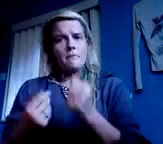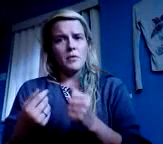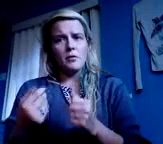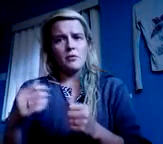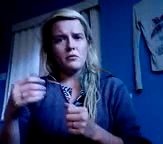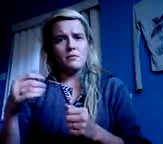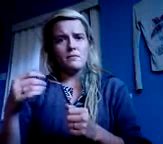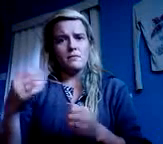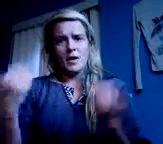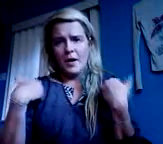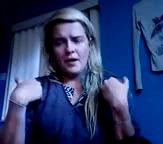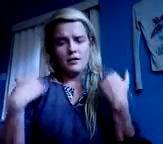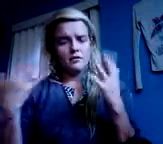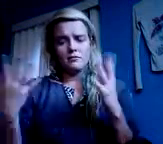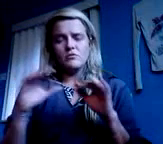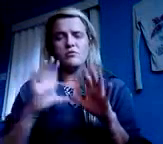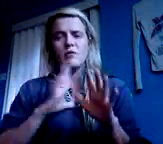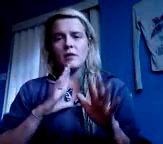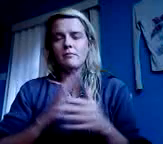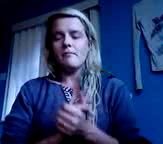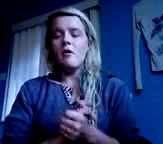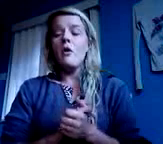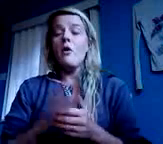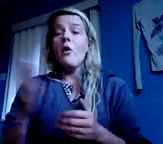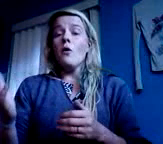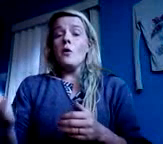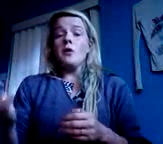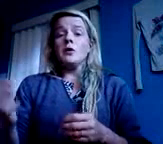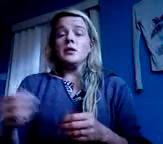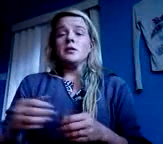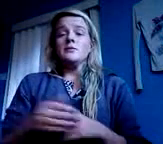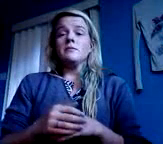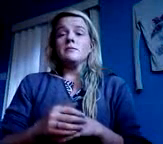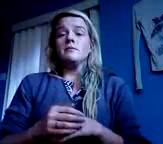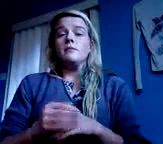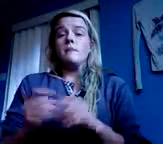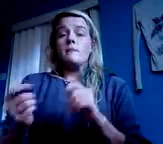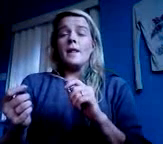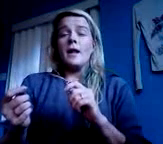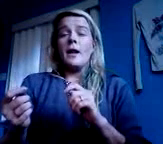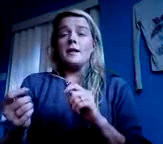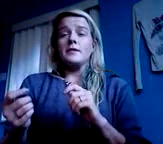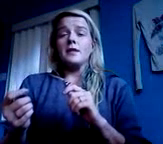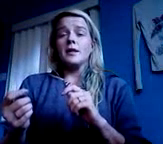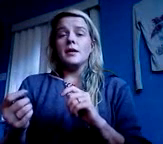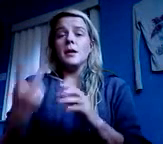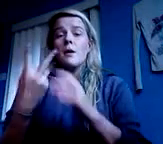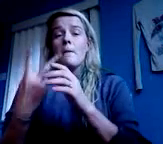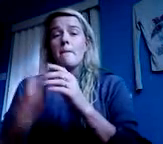So we're going to balance everything else first, and then sort of implicitly we're going to balance oxygen once everything else is all